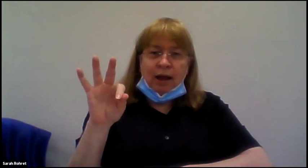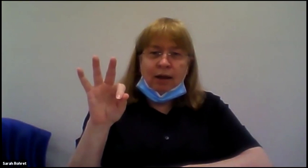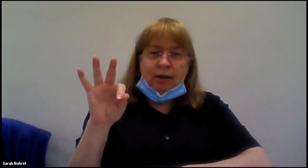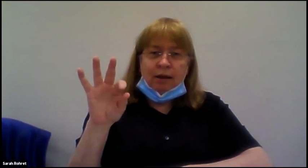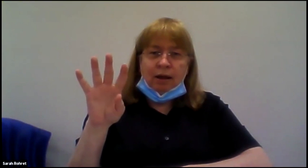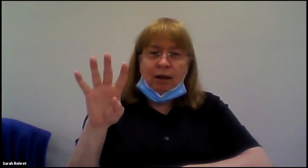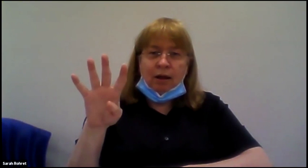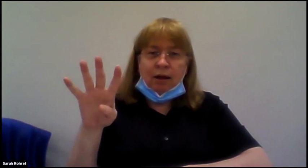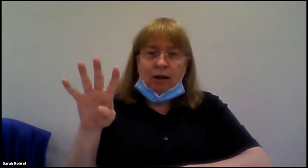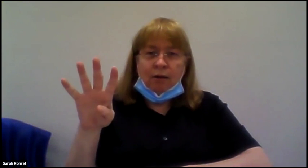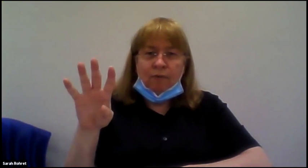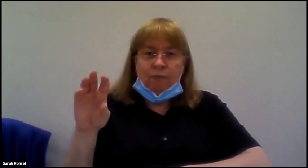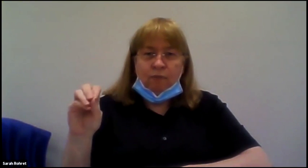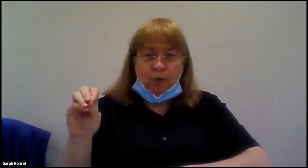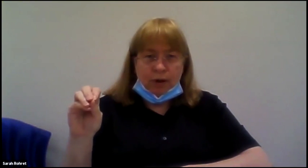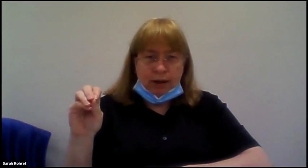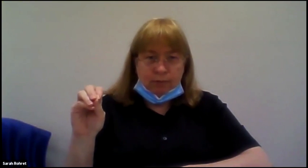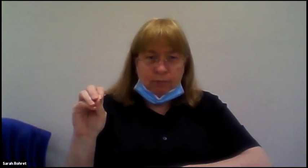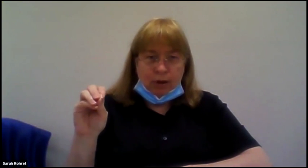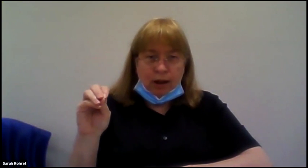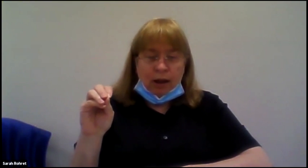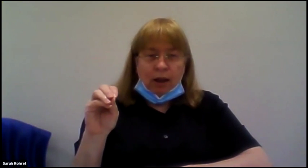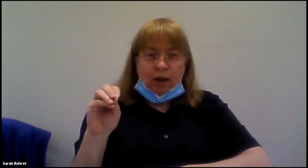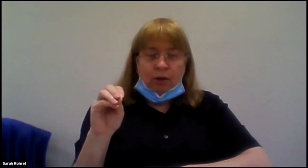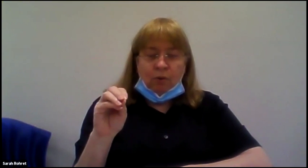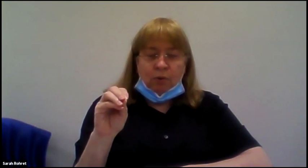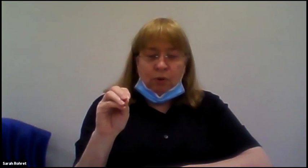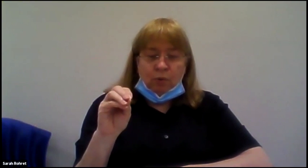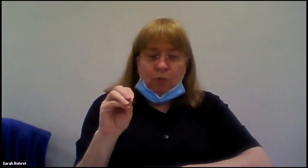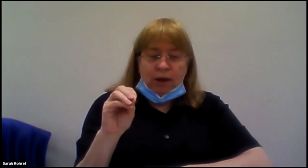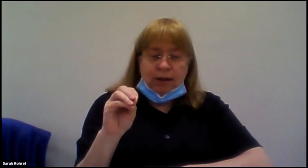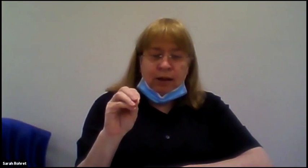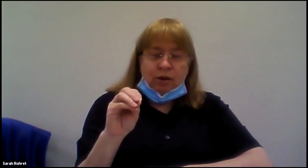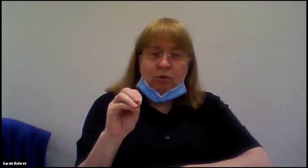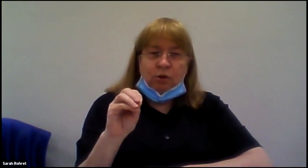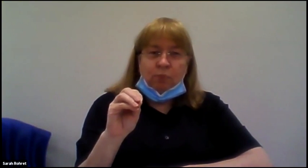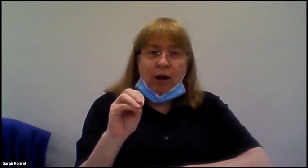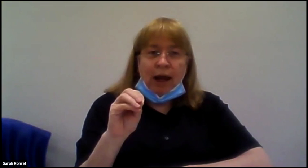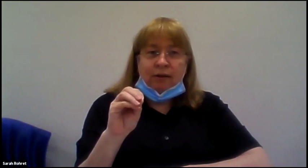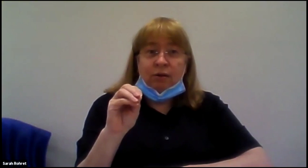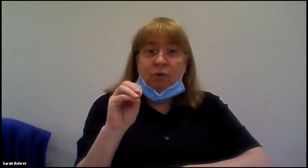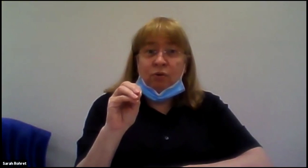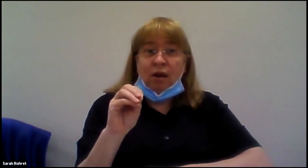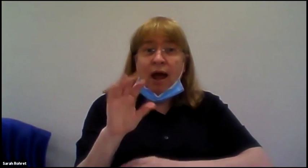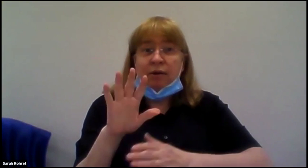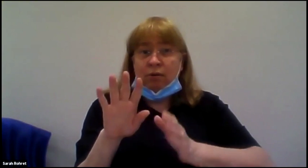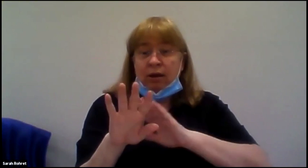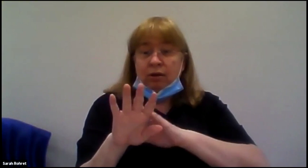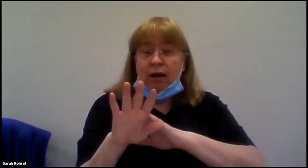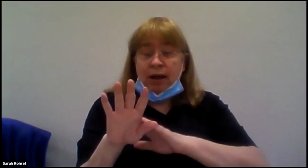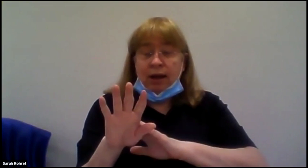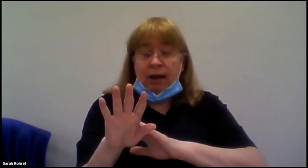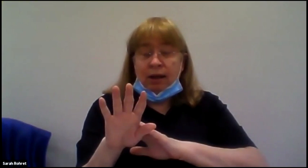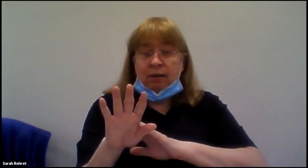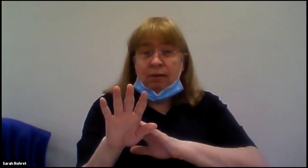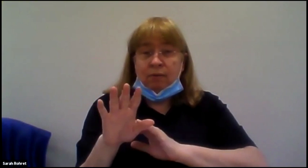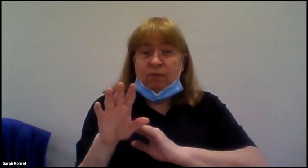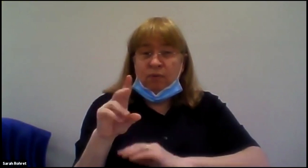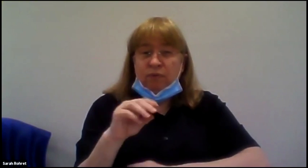39, 40. So what you need to do is practice those a lot so that your hands will